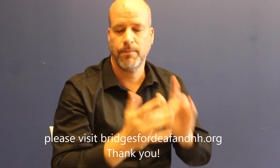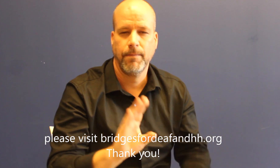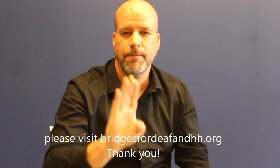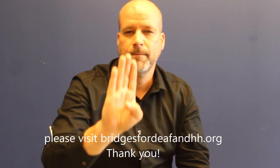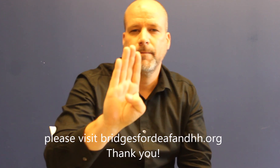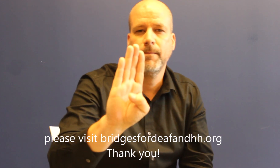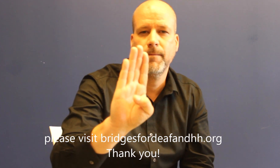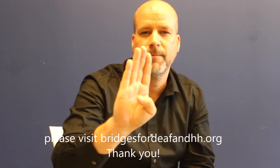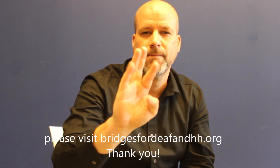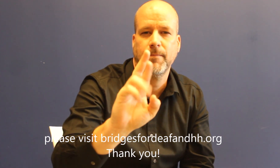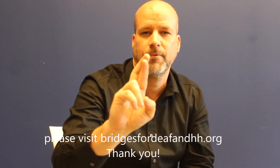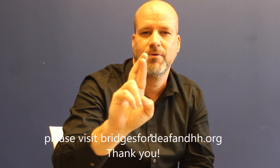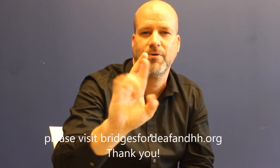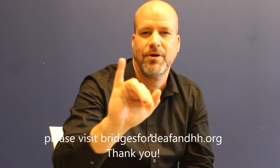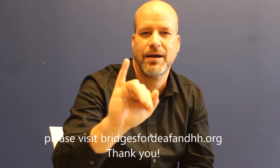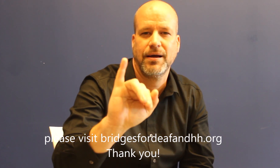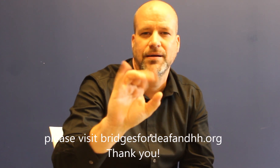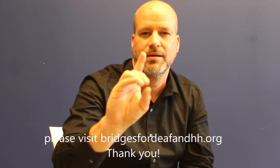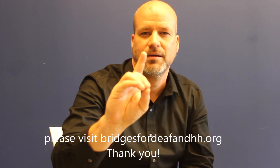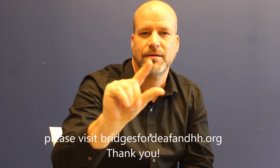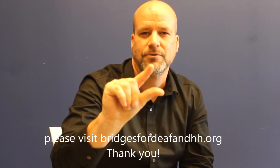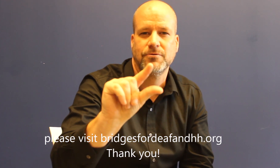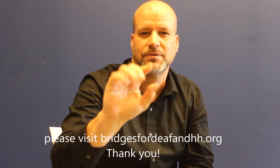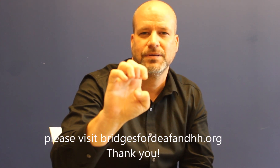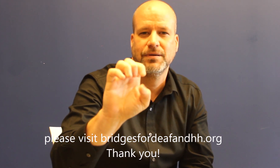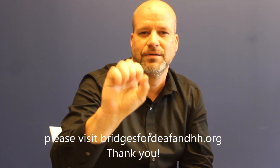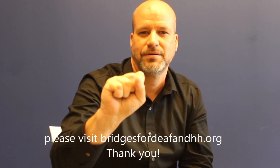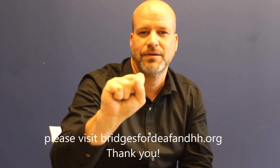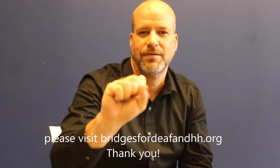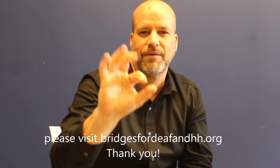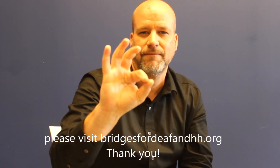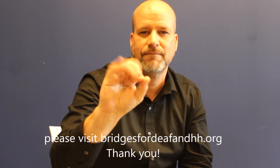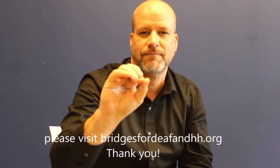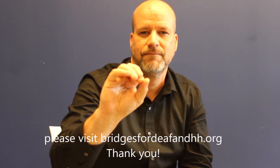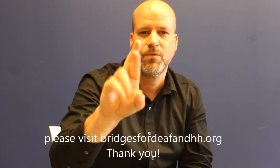Please visit BridgesForDeaf